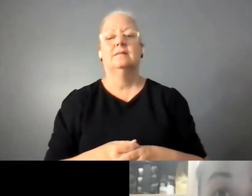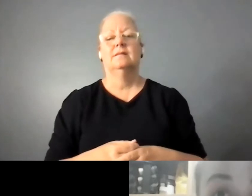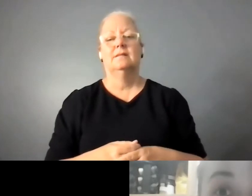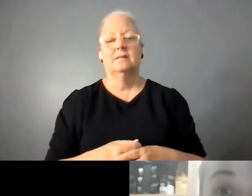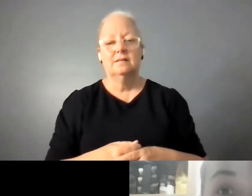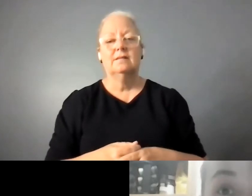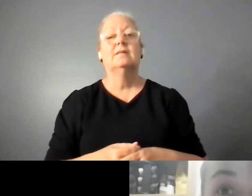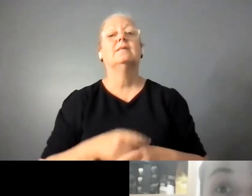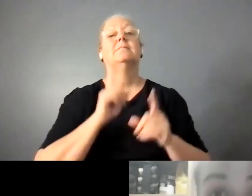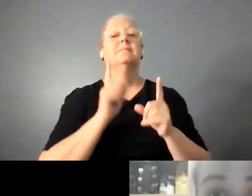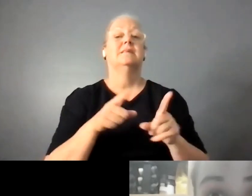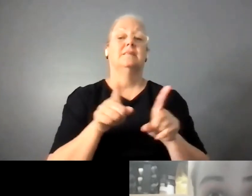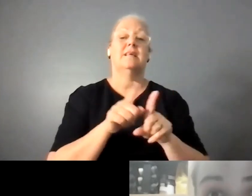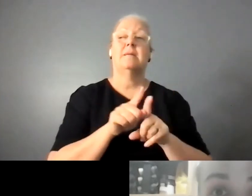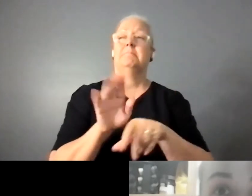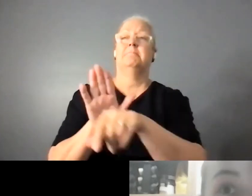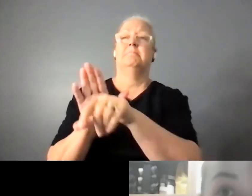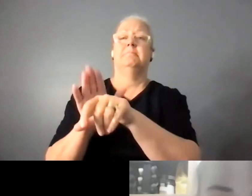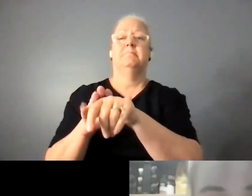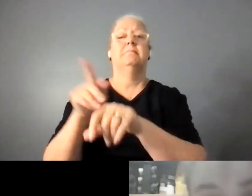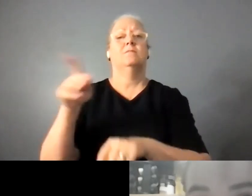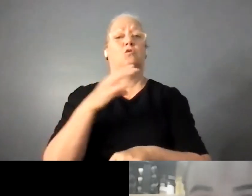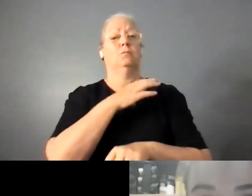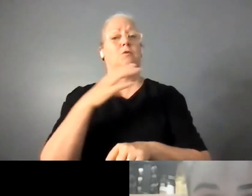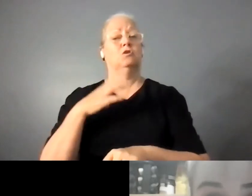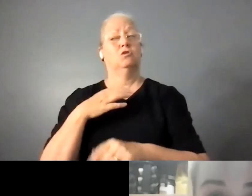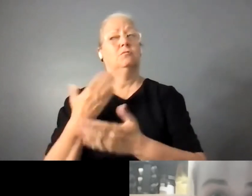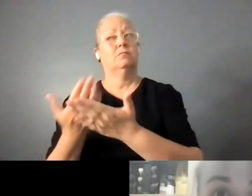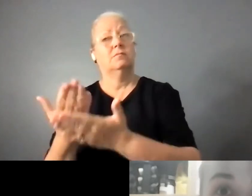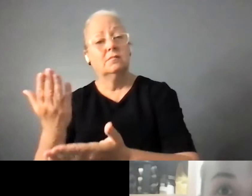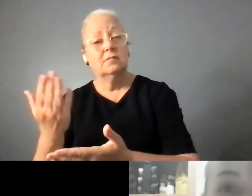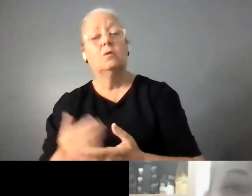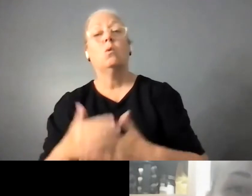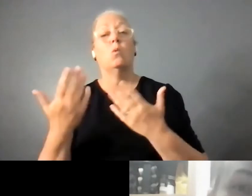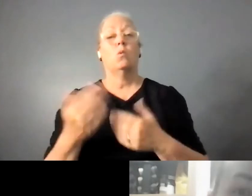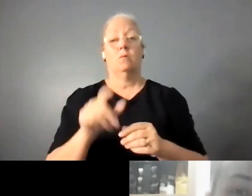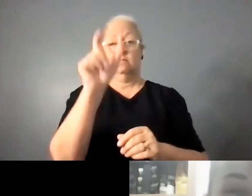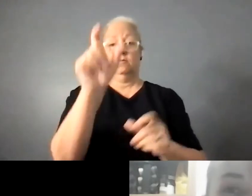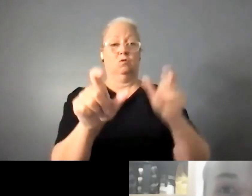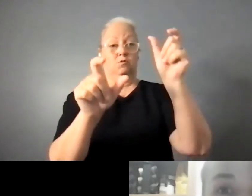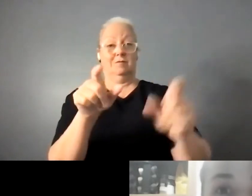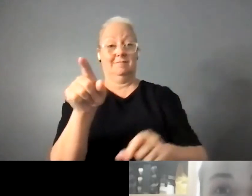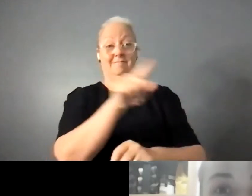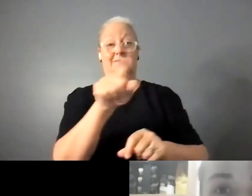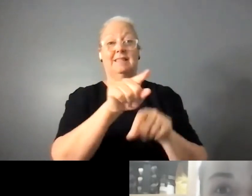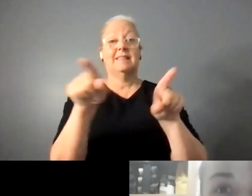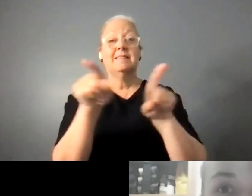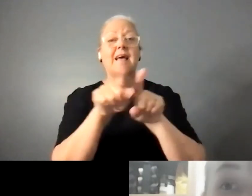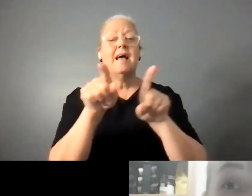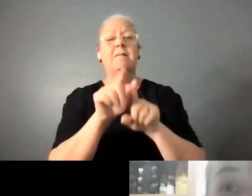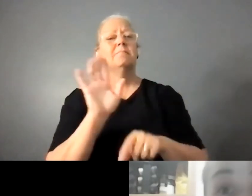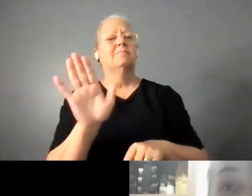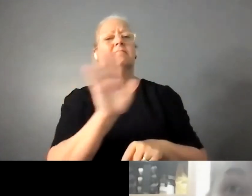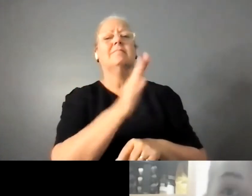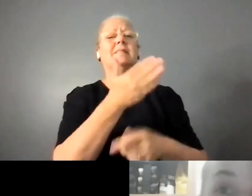Commission. Also, two people with the same diagnosis do not have the same needs, and so the